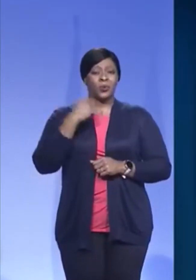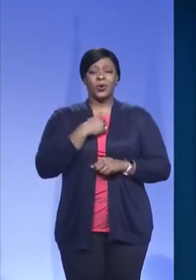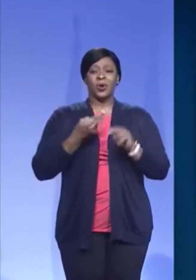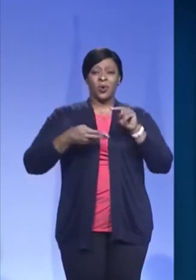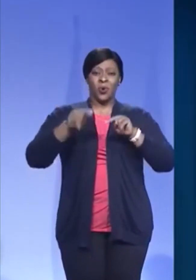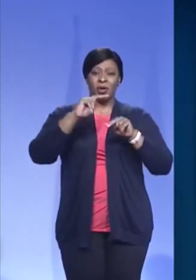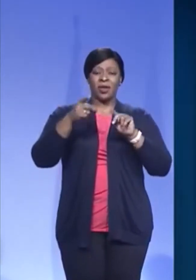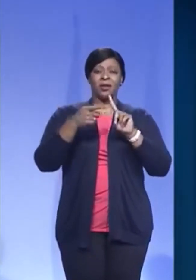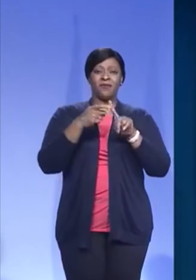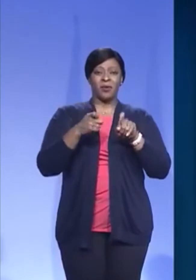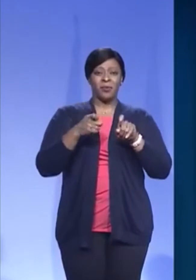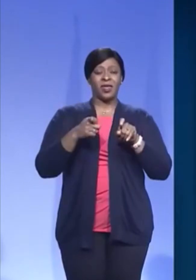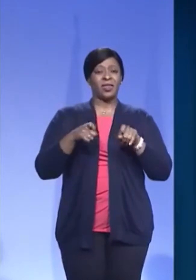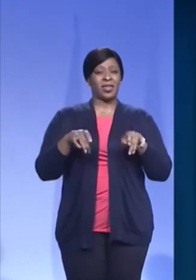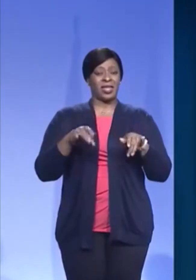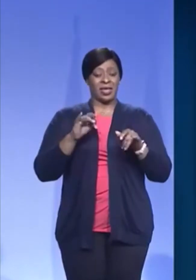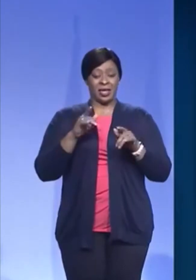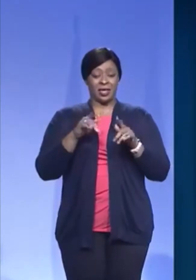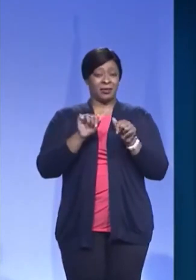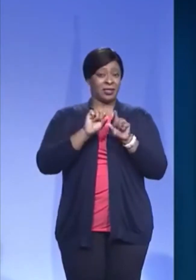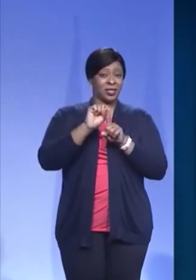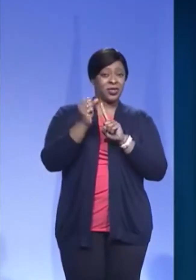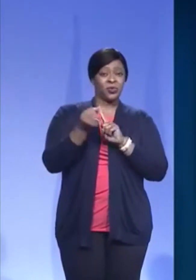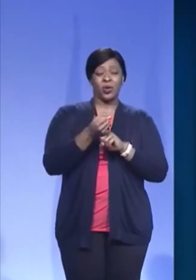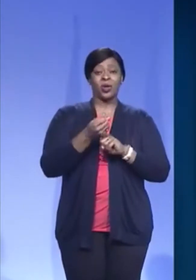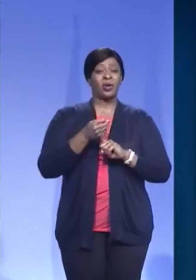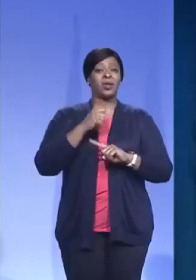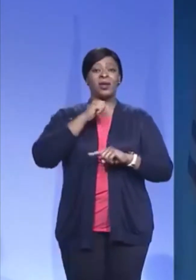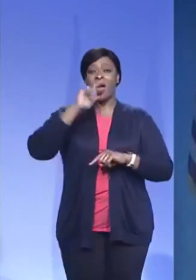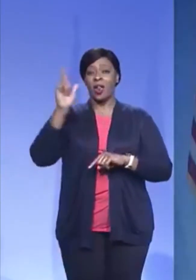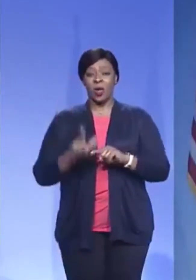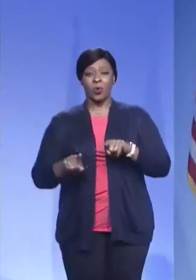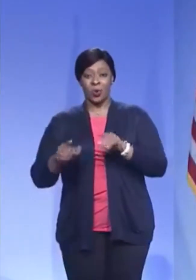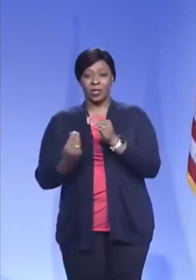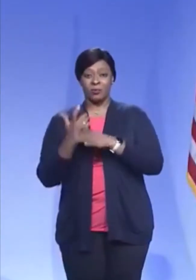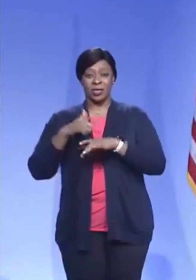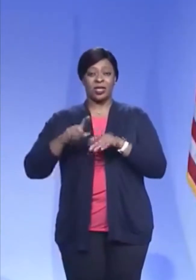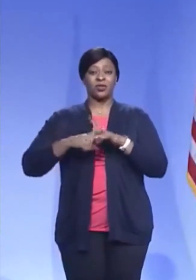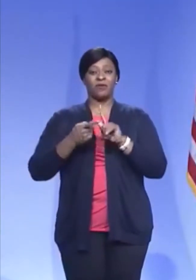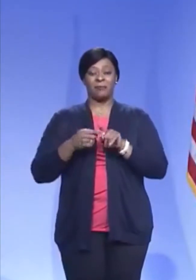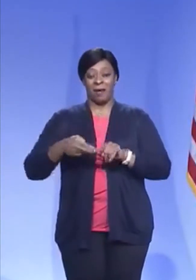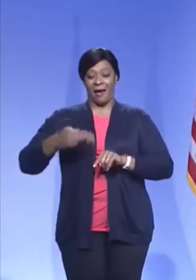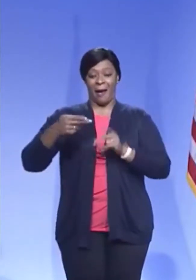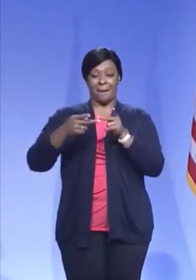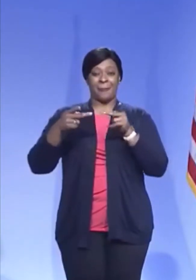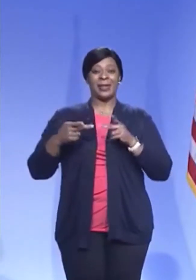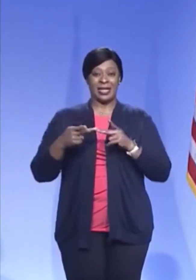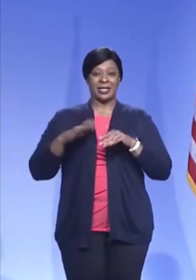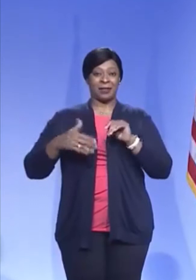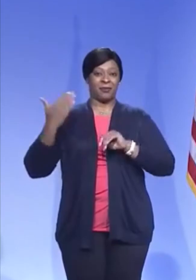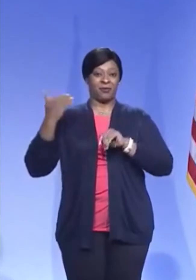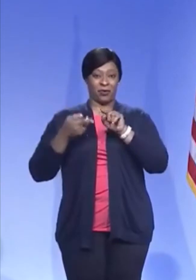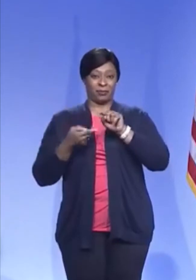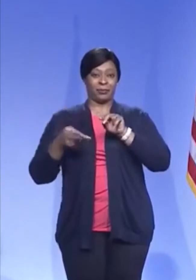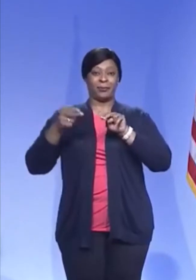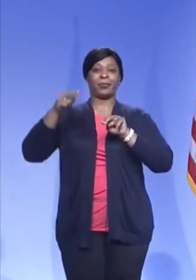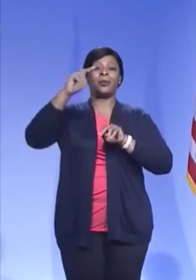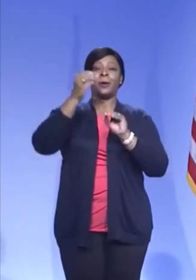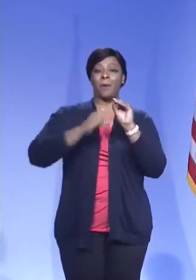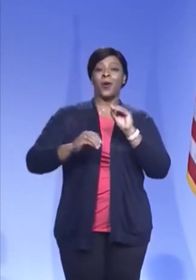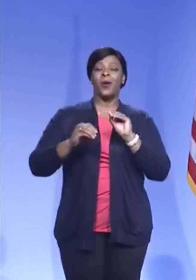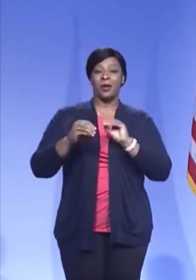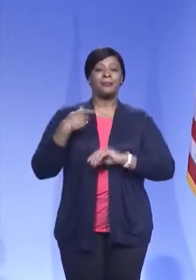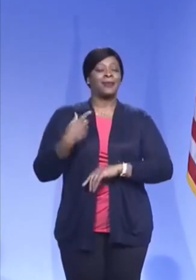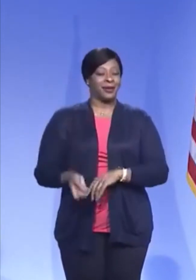from a floor that is not as low as it was when we started in the spring. So we're starting from a higher place. I